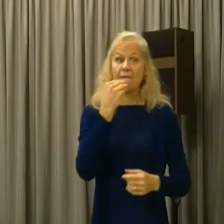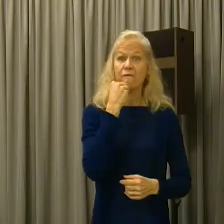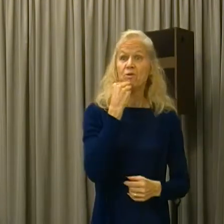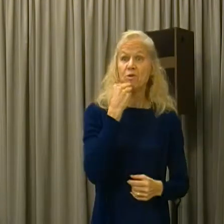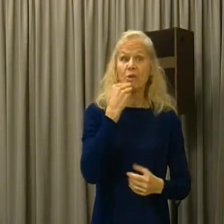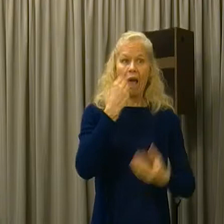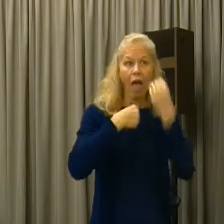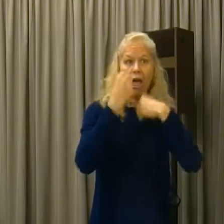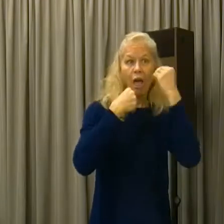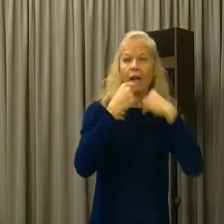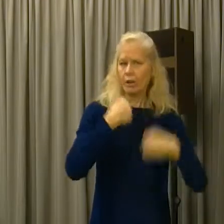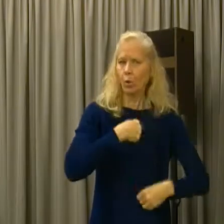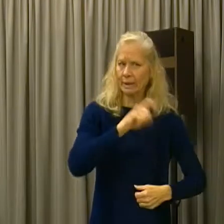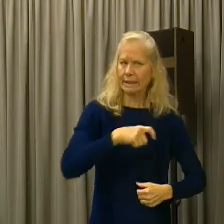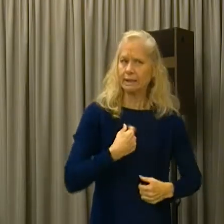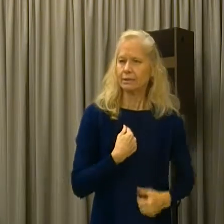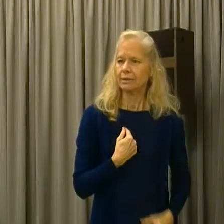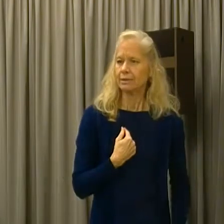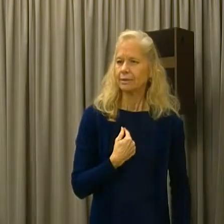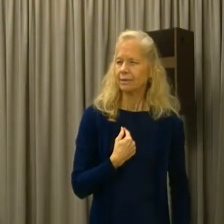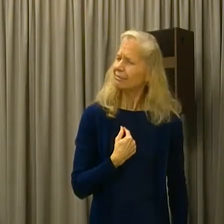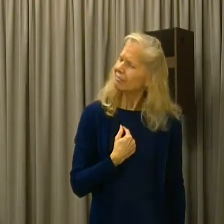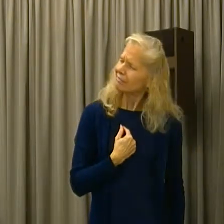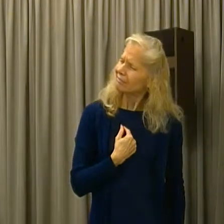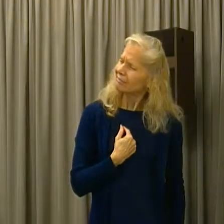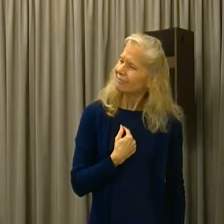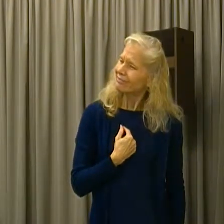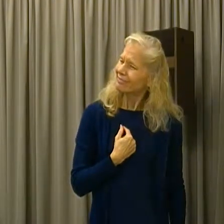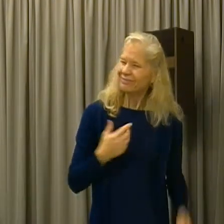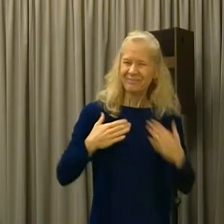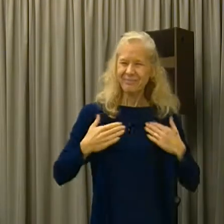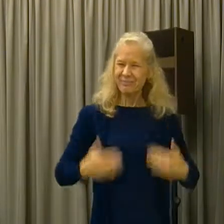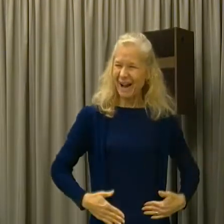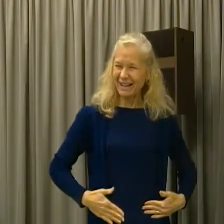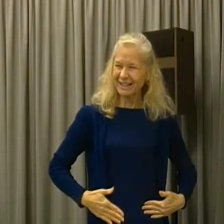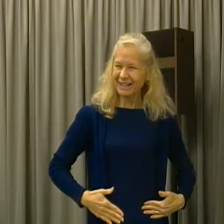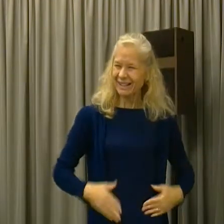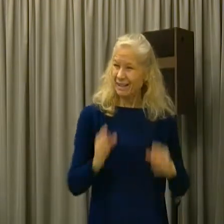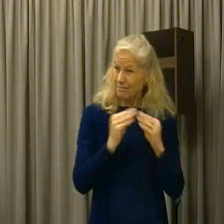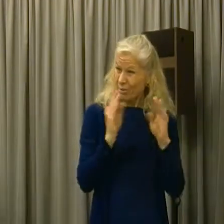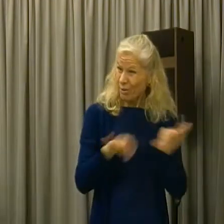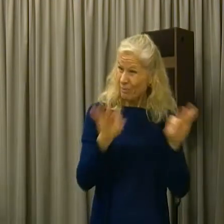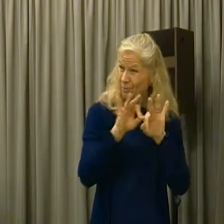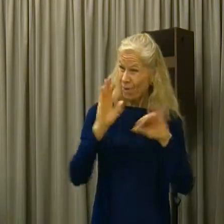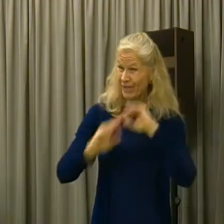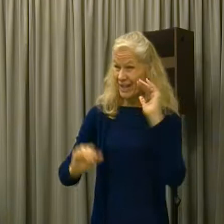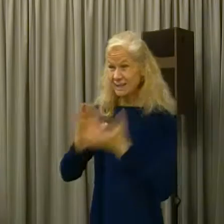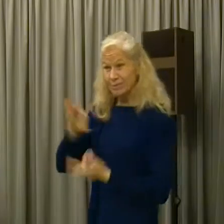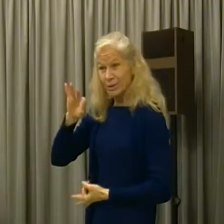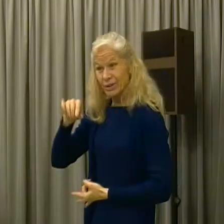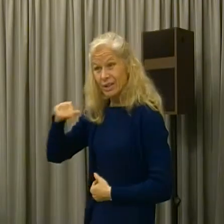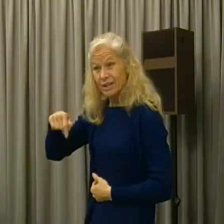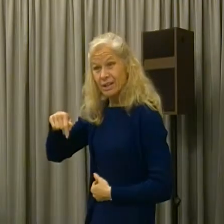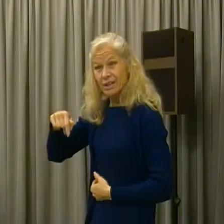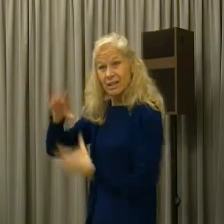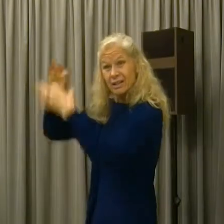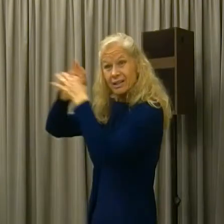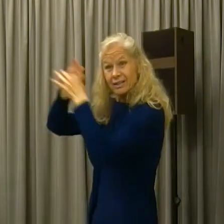See, when you remove a rotted beam from a building, you have to replace it with a strong one, don't you? You have to replace it with